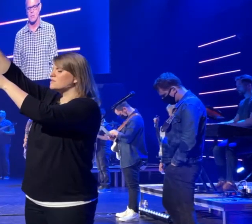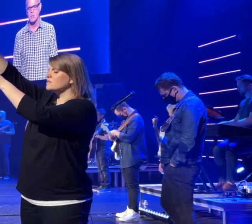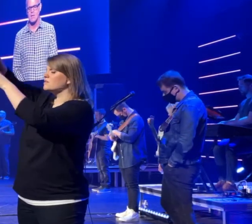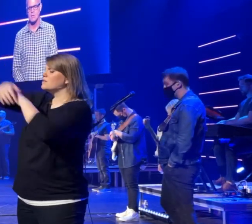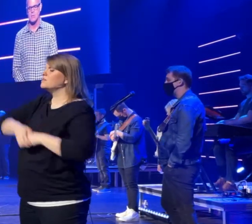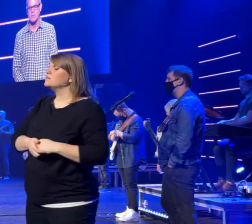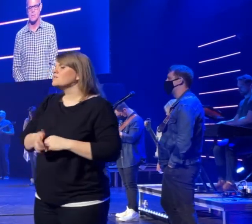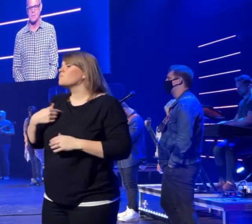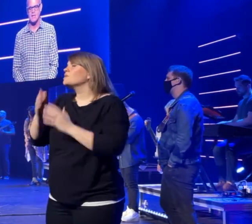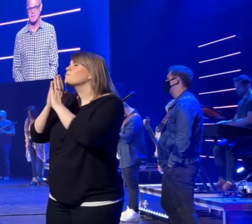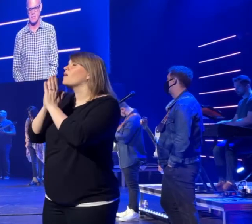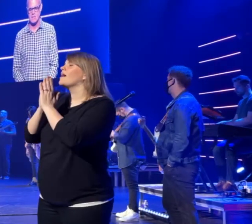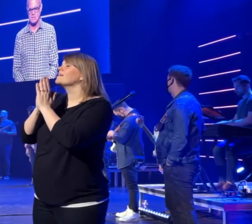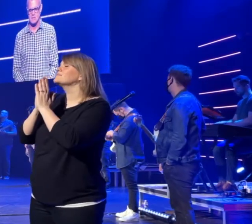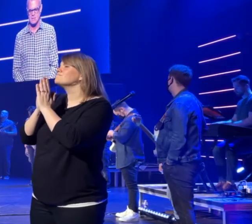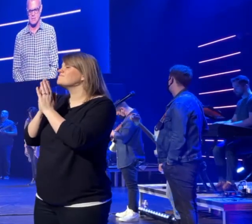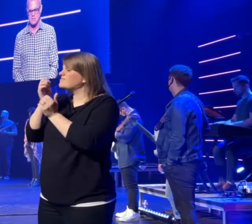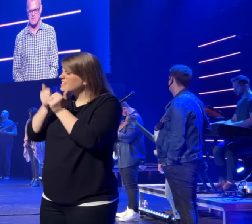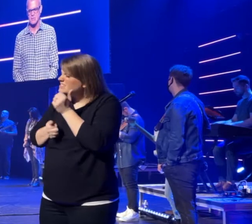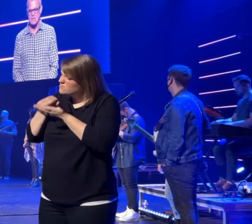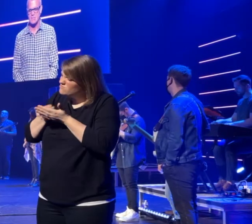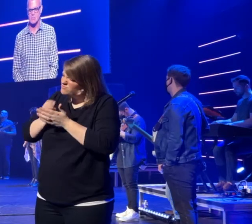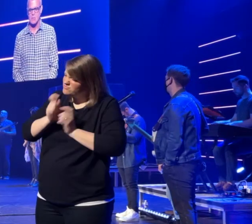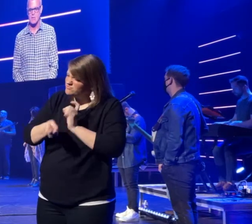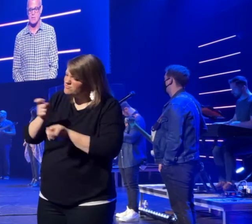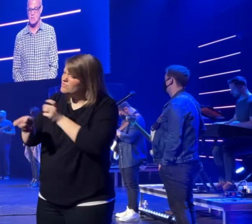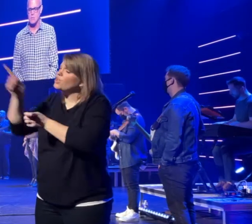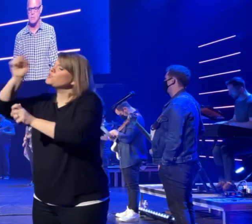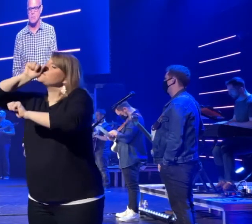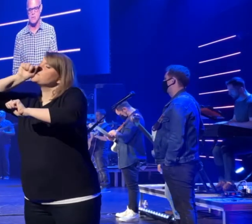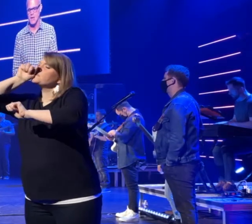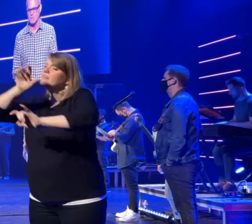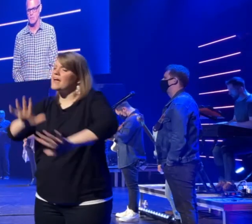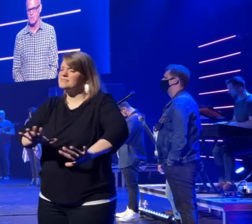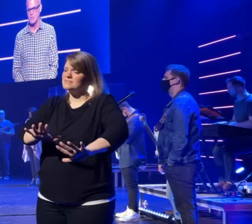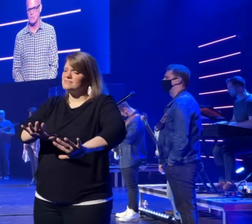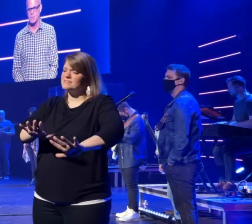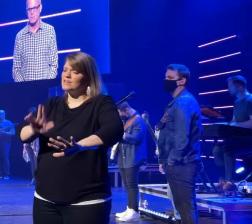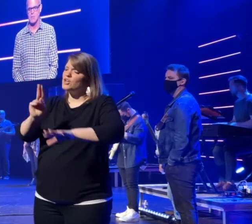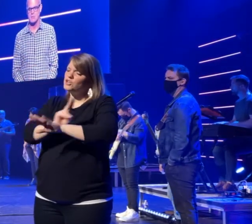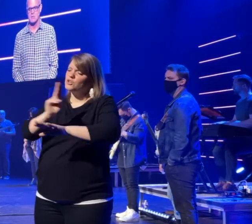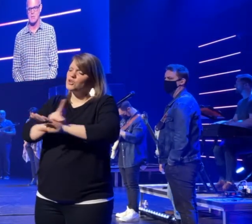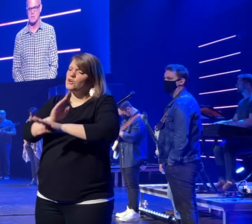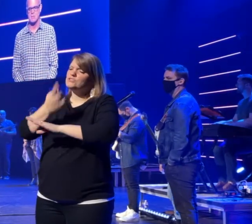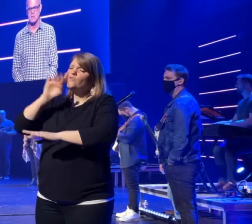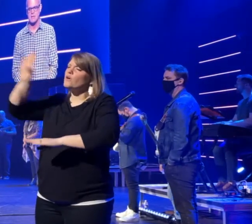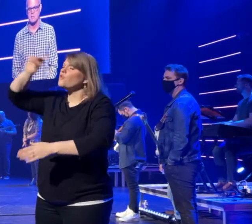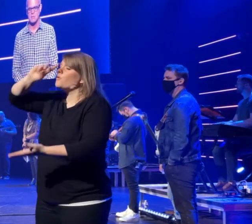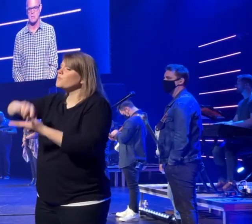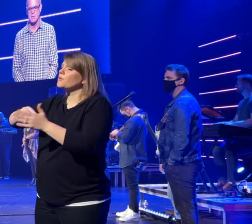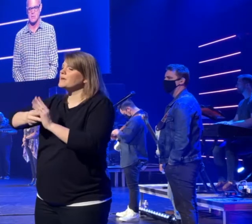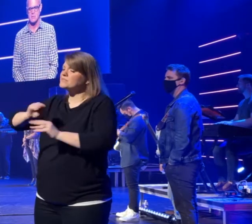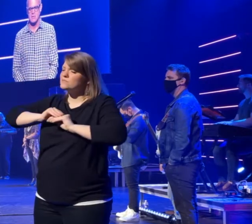we pray that you would bless this set of gifts. May we continue to use them for the very purposes that you've designed